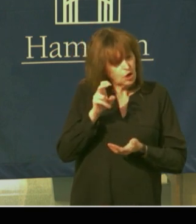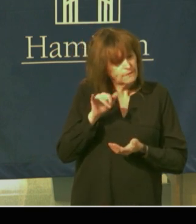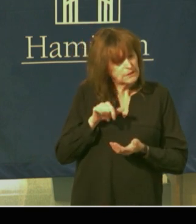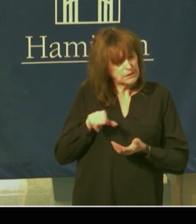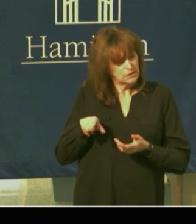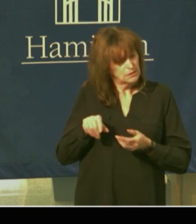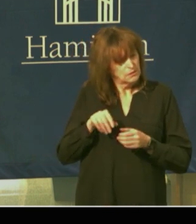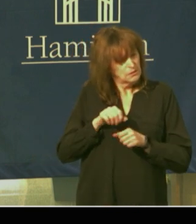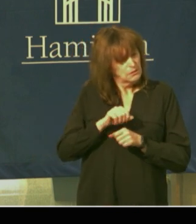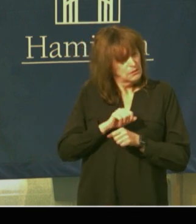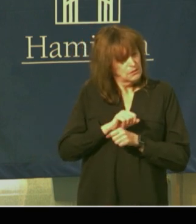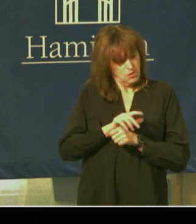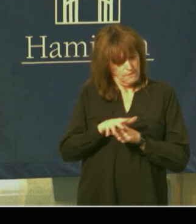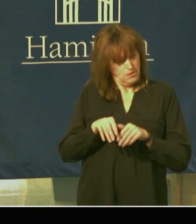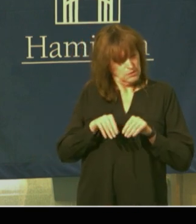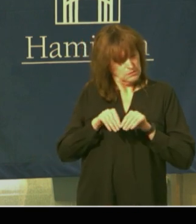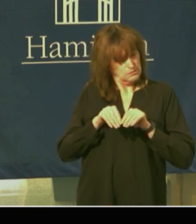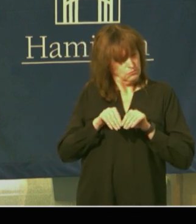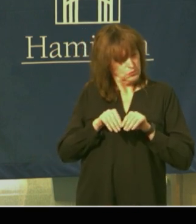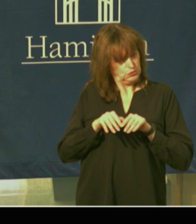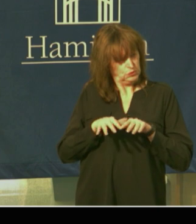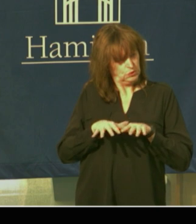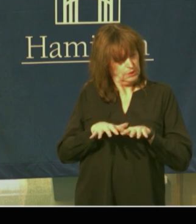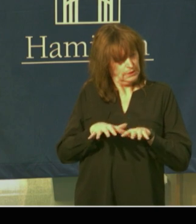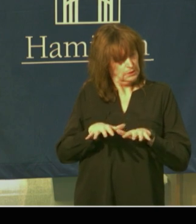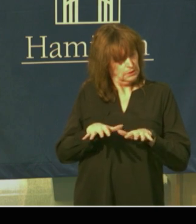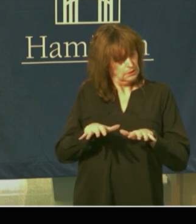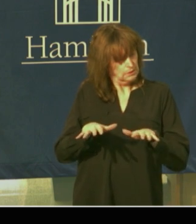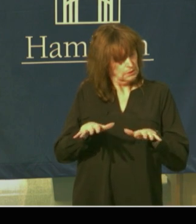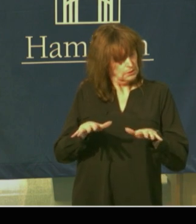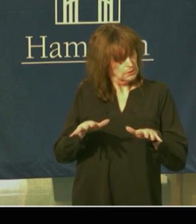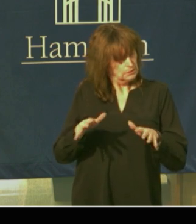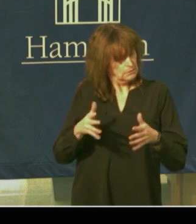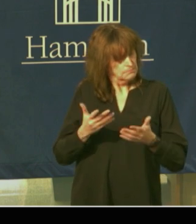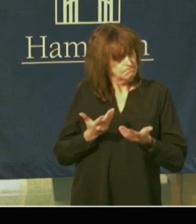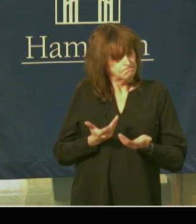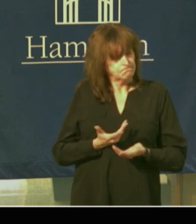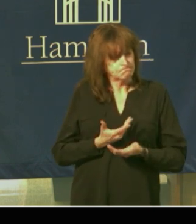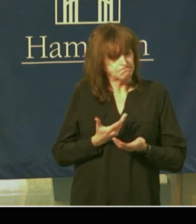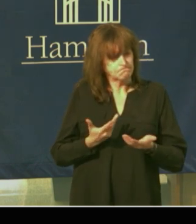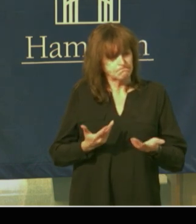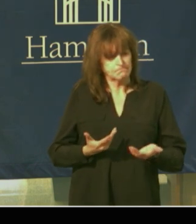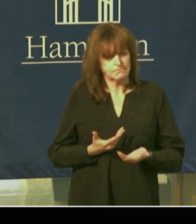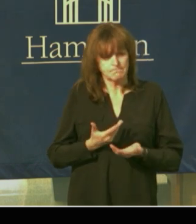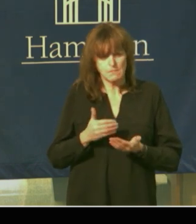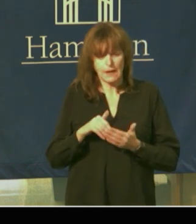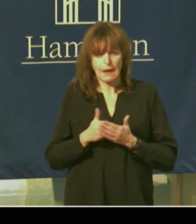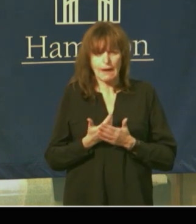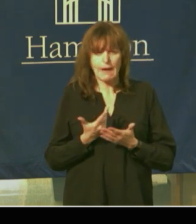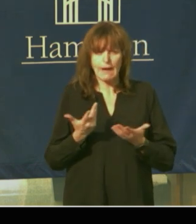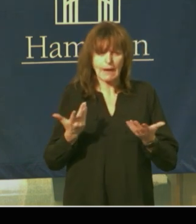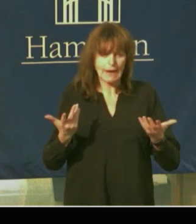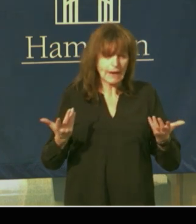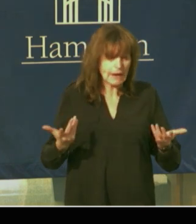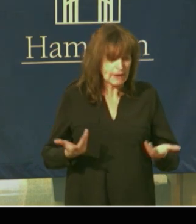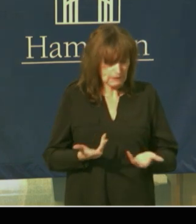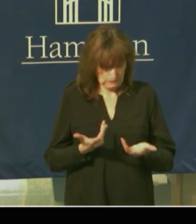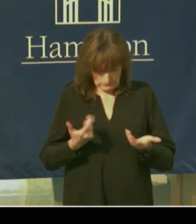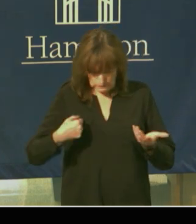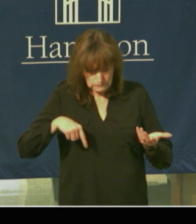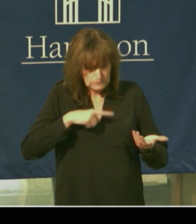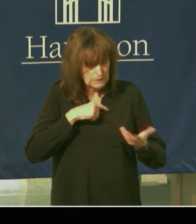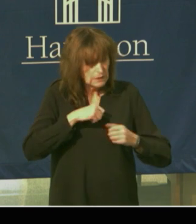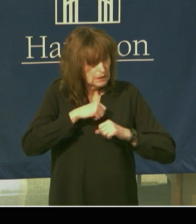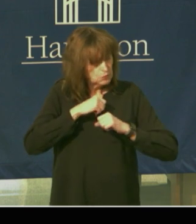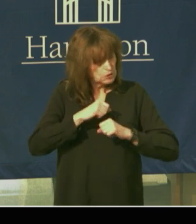are unlikely to be infected with community spread. Is that still true? I know you kind of touched on it, but could you just go a little deeper,